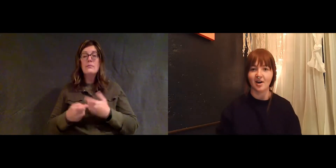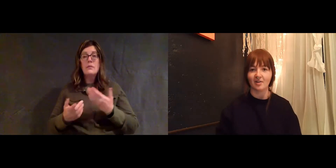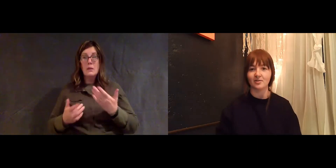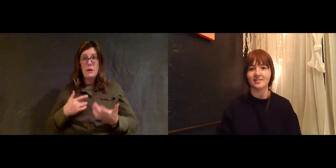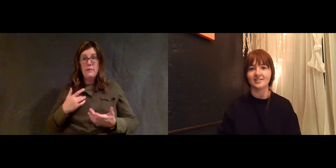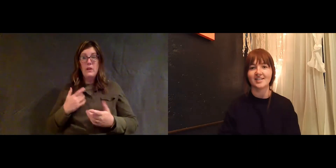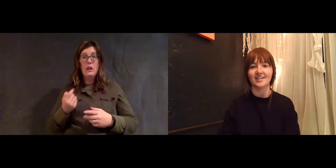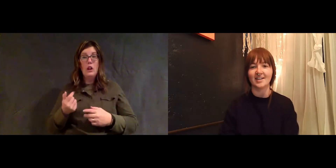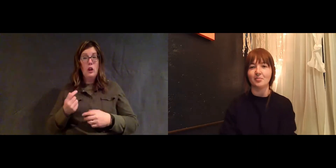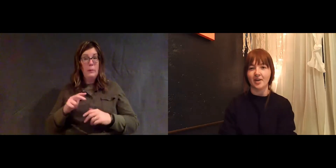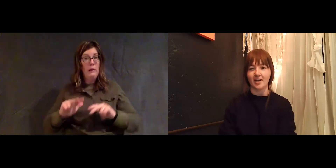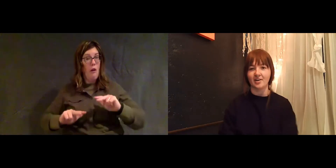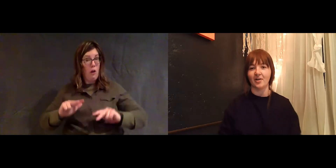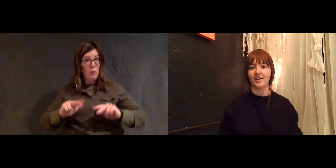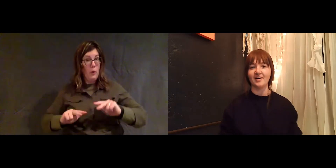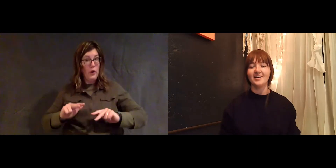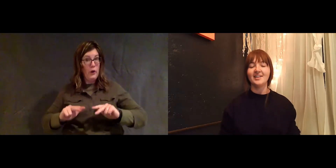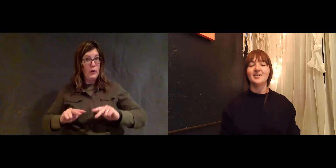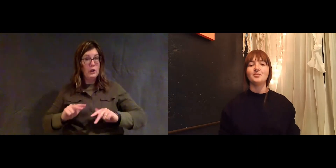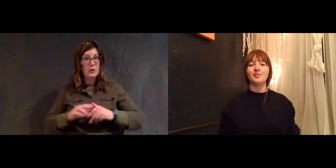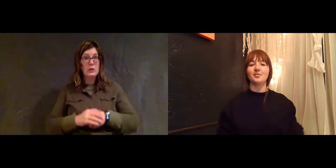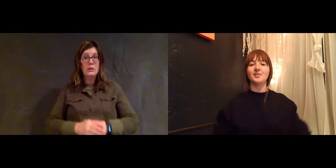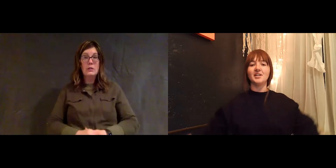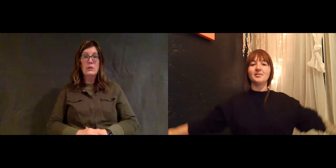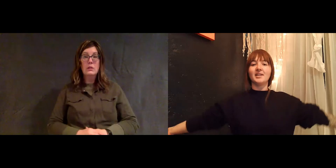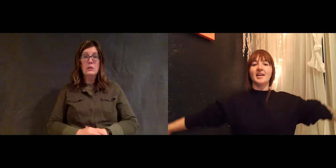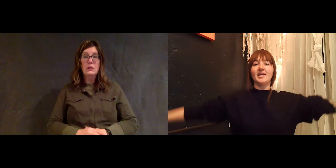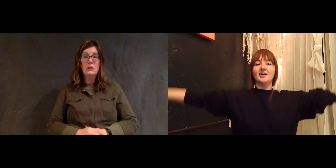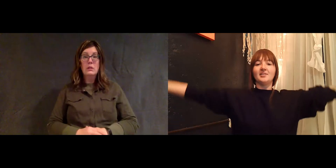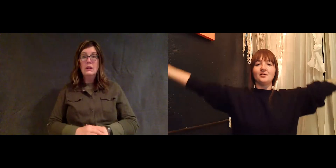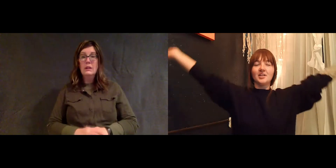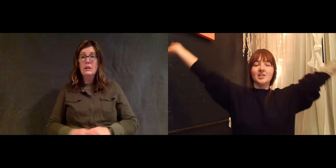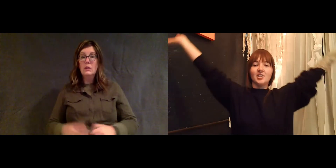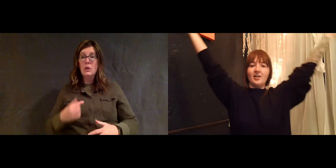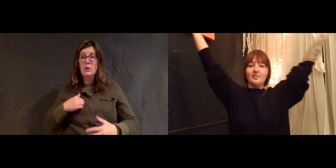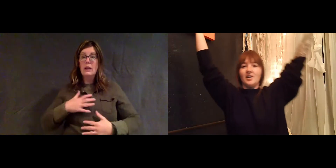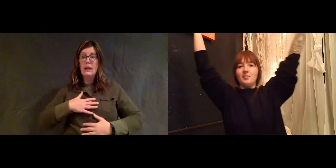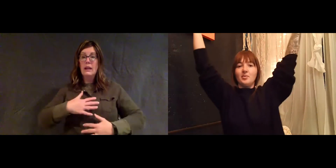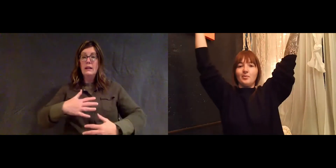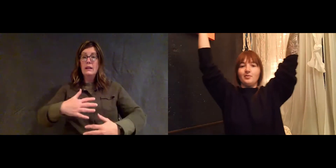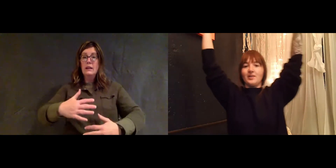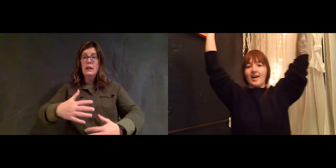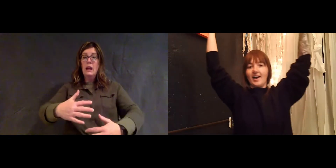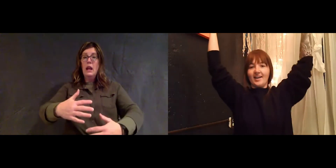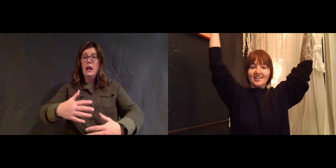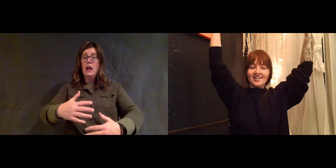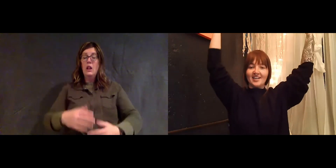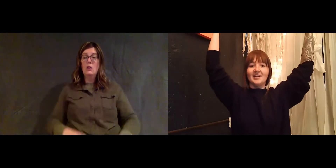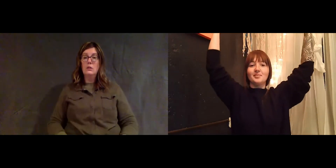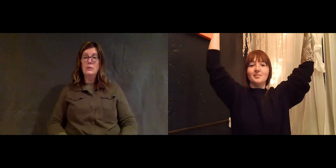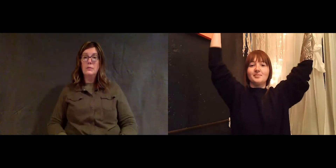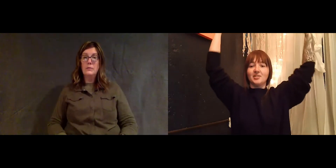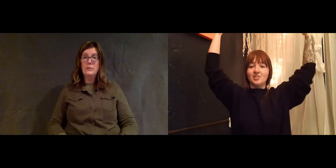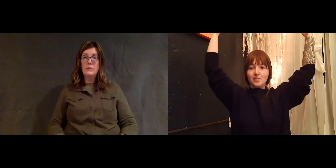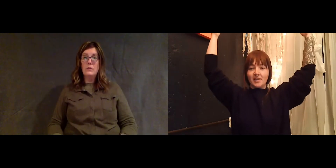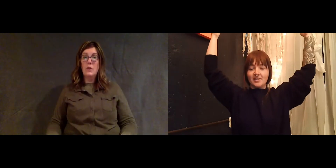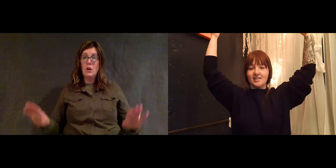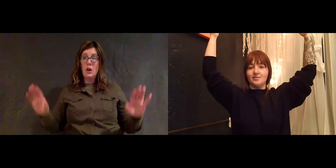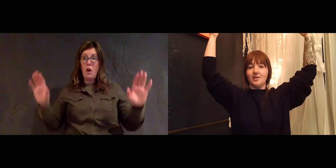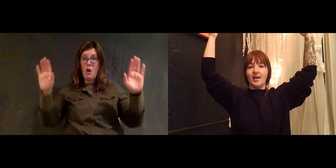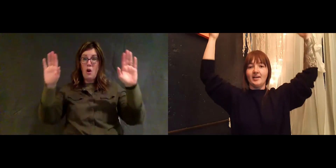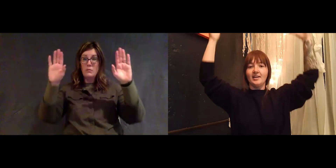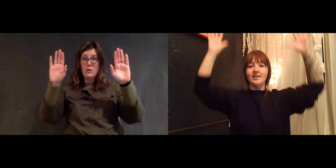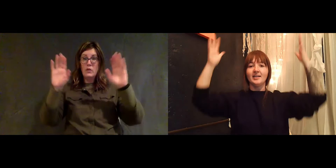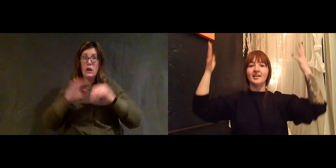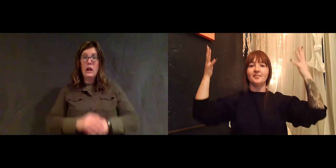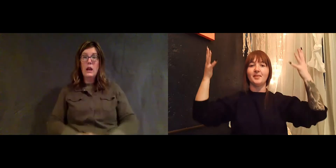little bit awkward. It's kind of like brain yoga. But from here, we're going to inhale and reach our arms up overhead, taking up as much space as